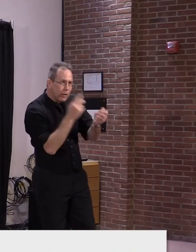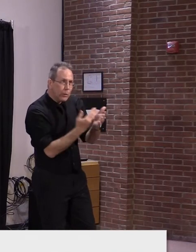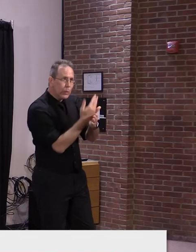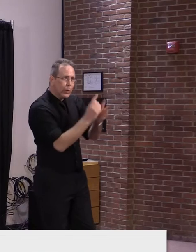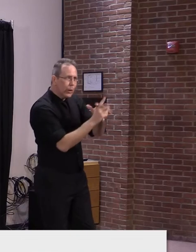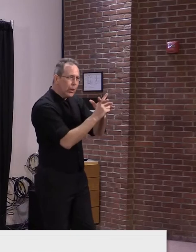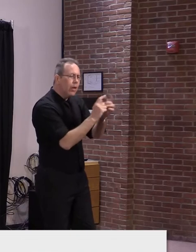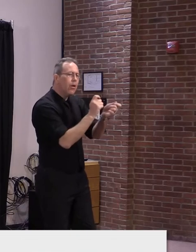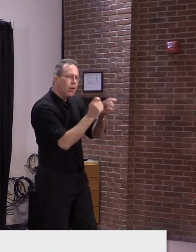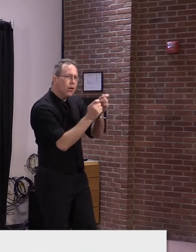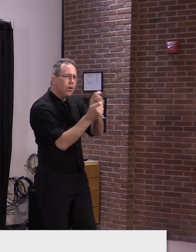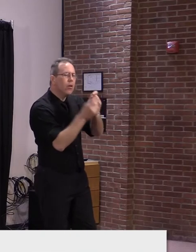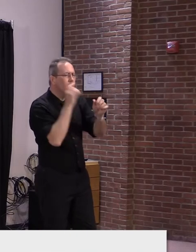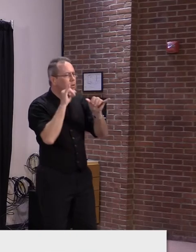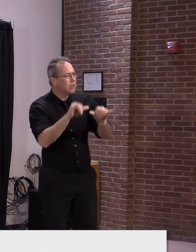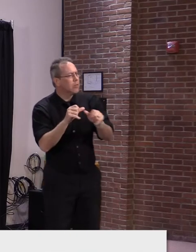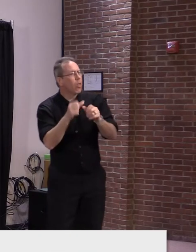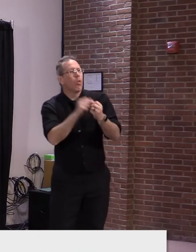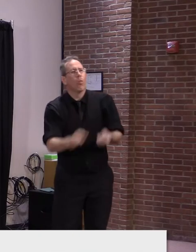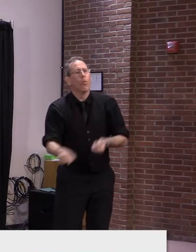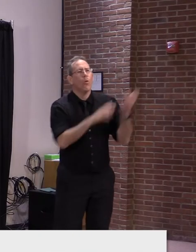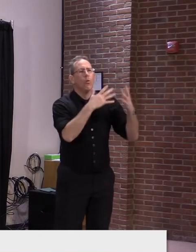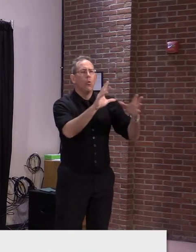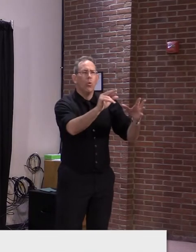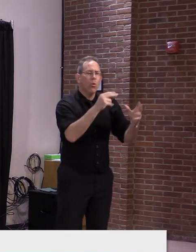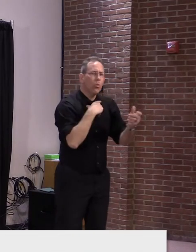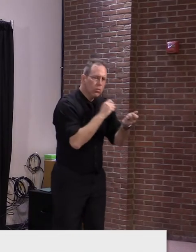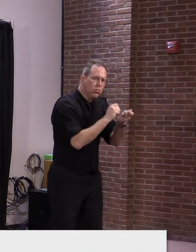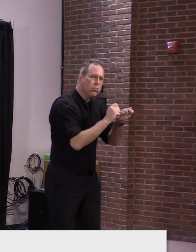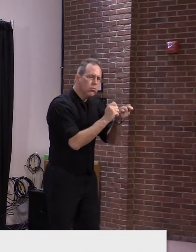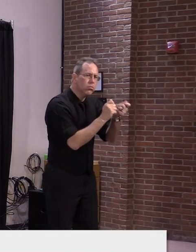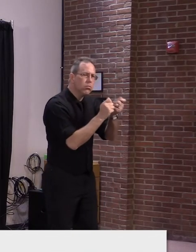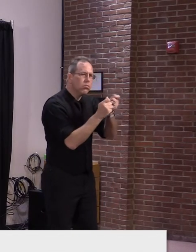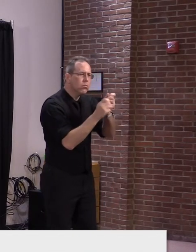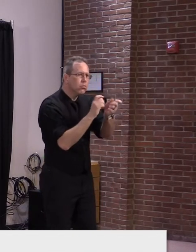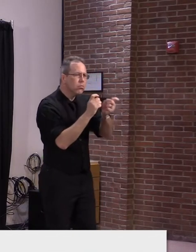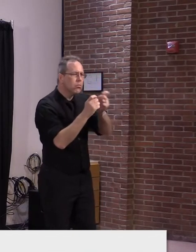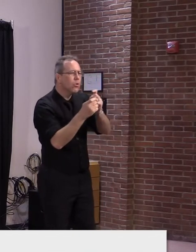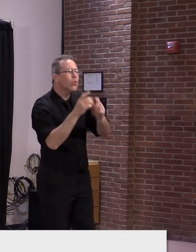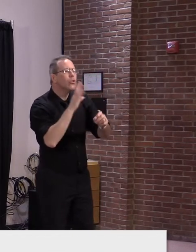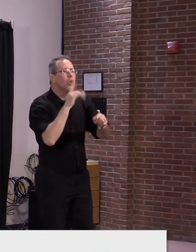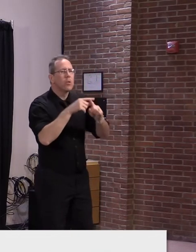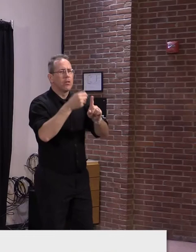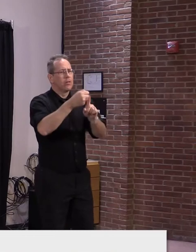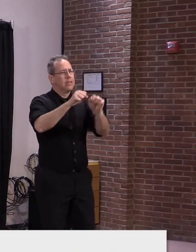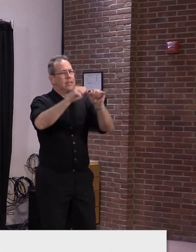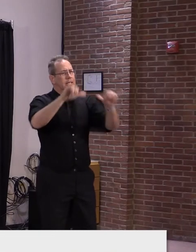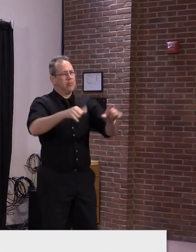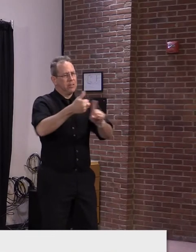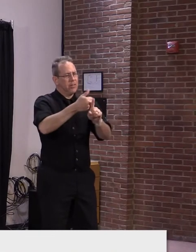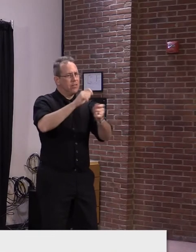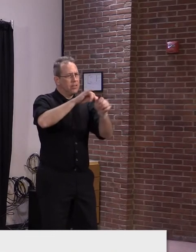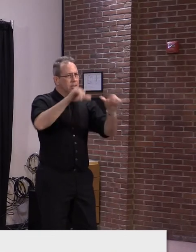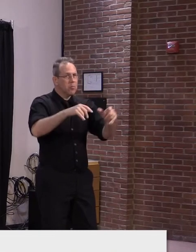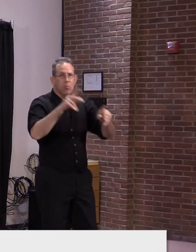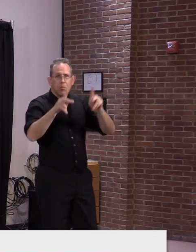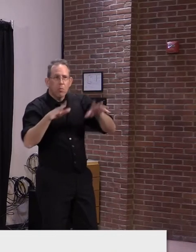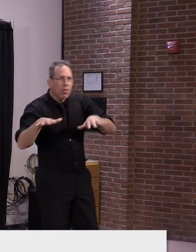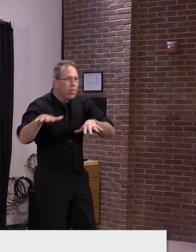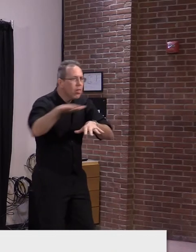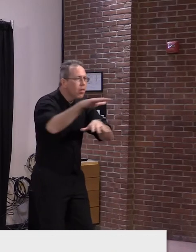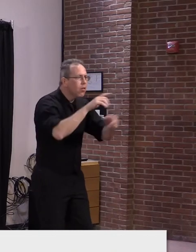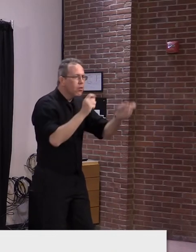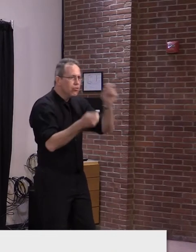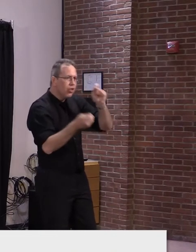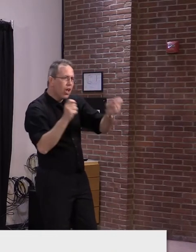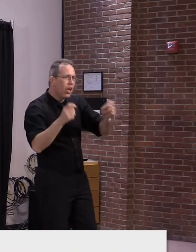what worked, what didn't. And you're talking really about systems, and you're talking about people. We were able to